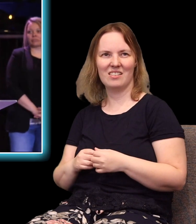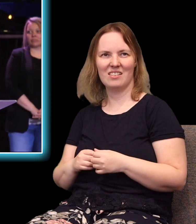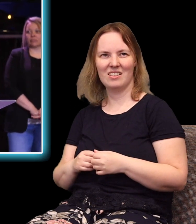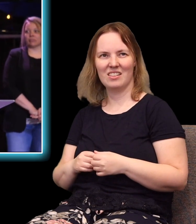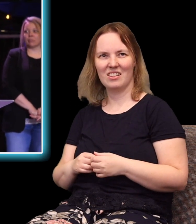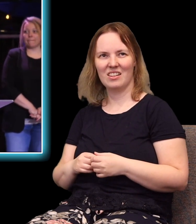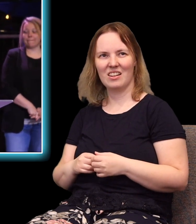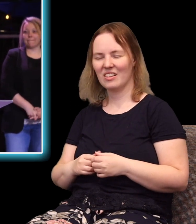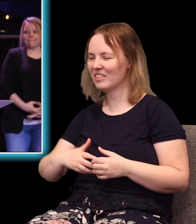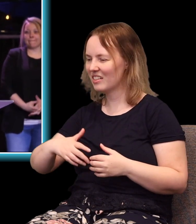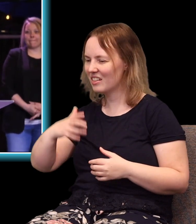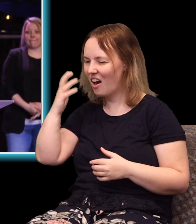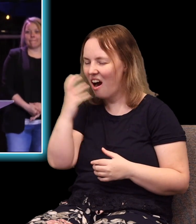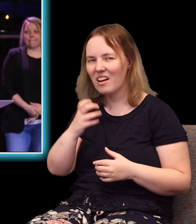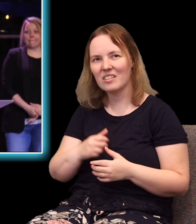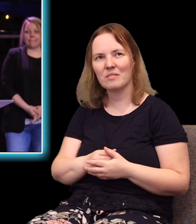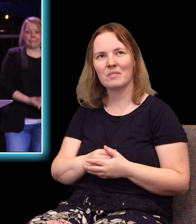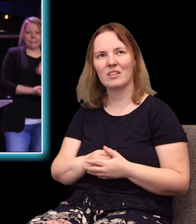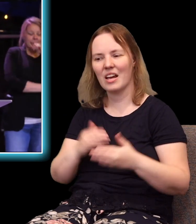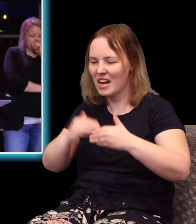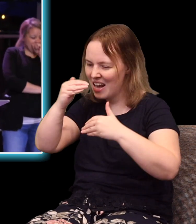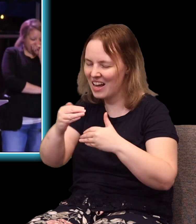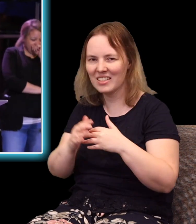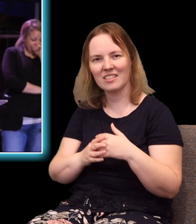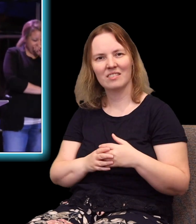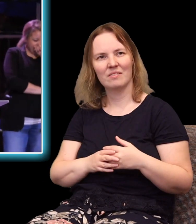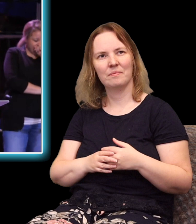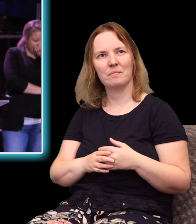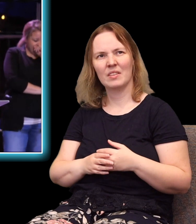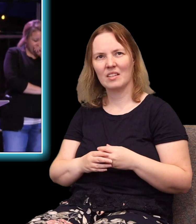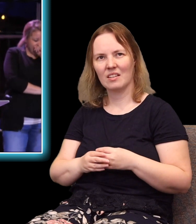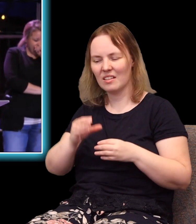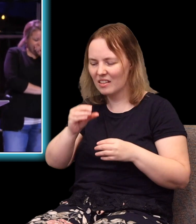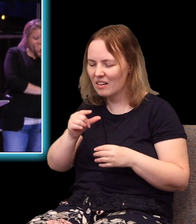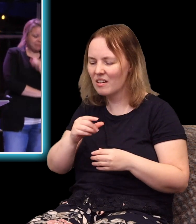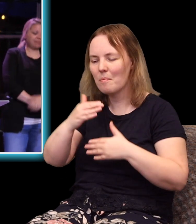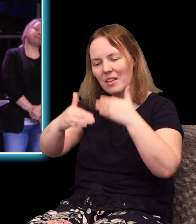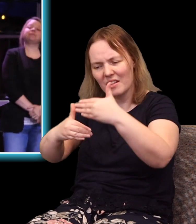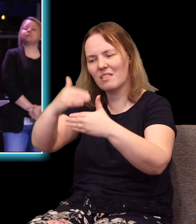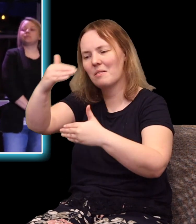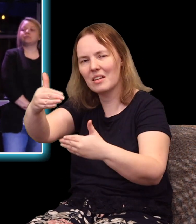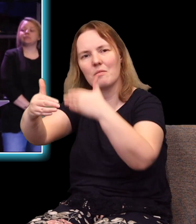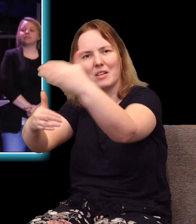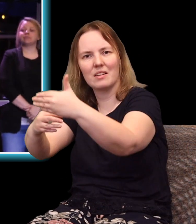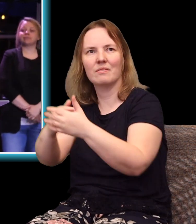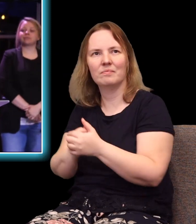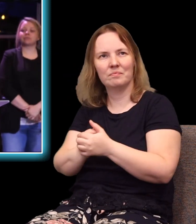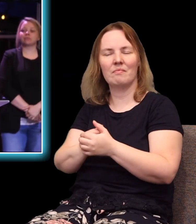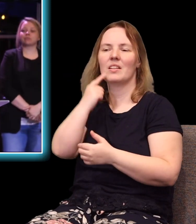cha-ching, tangible, great, got that nailed down. Let's go on next thing. Bit by bit, precept by